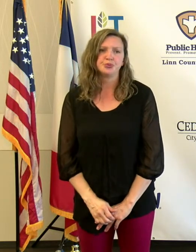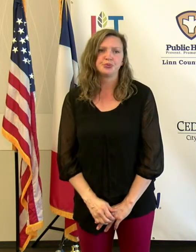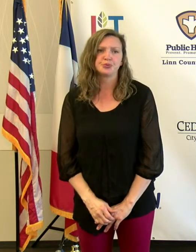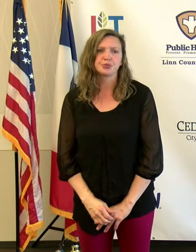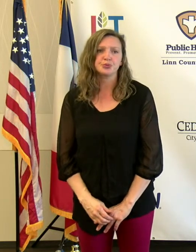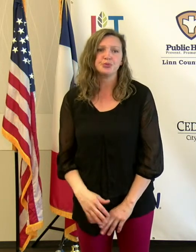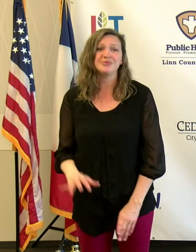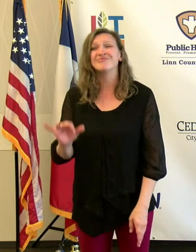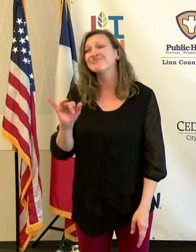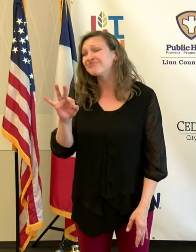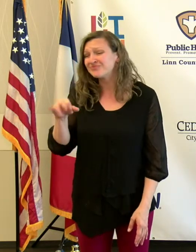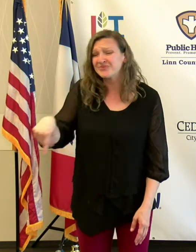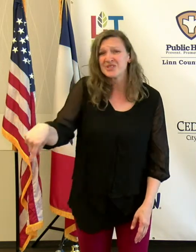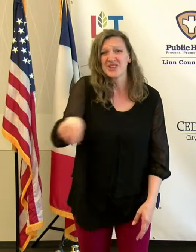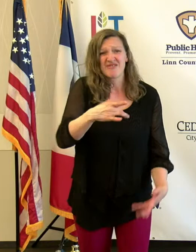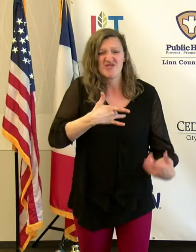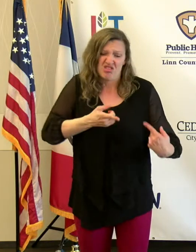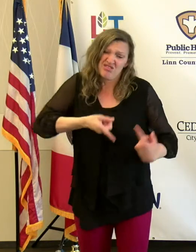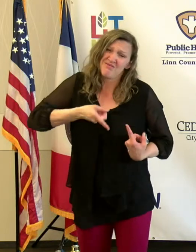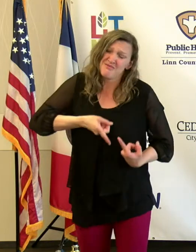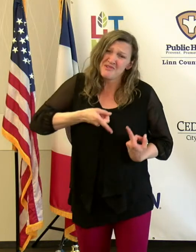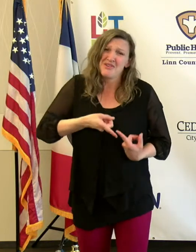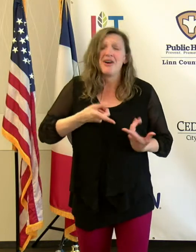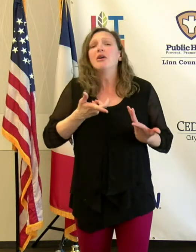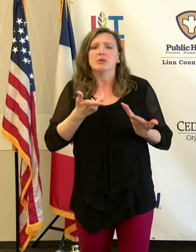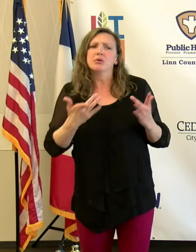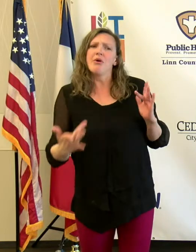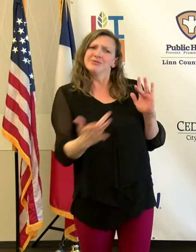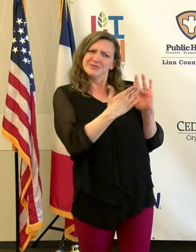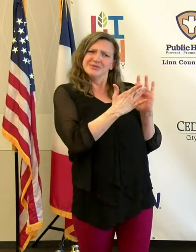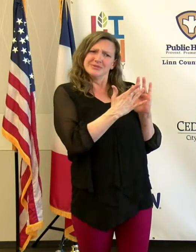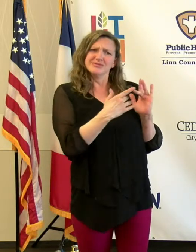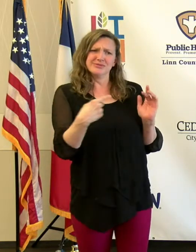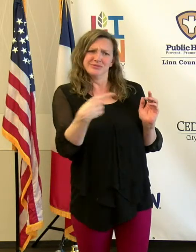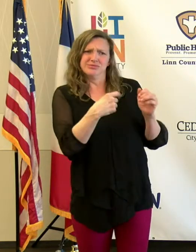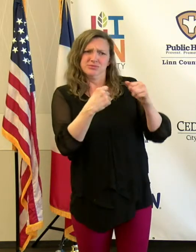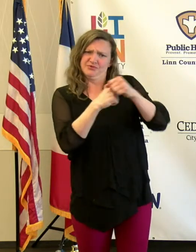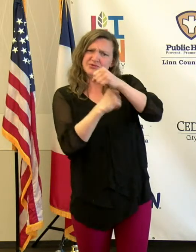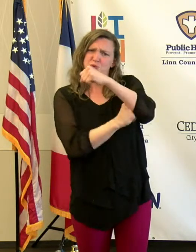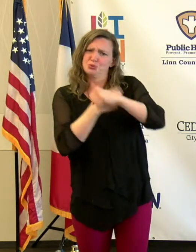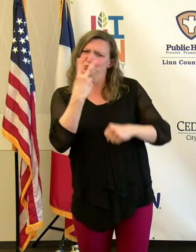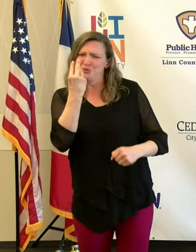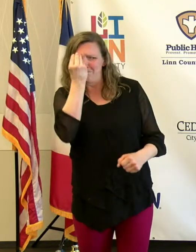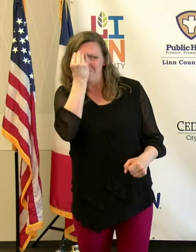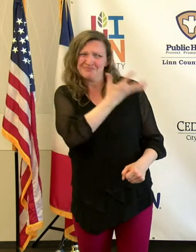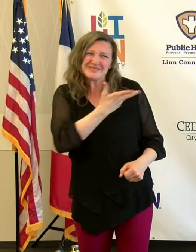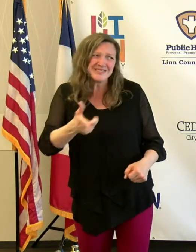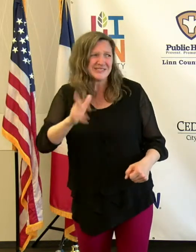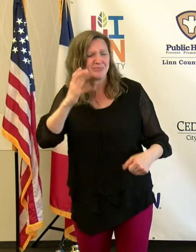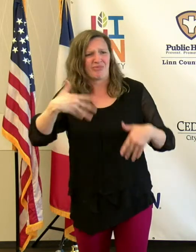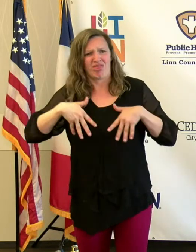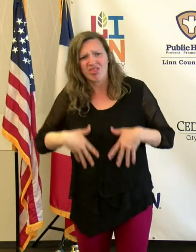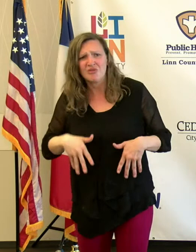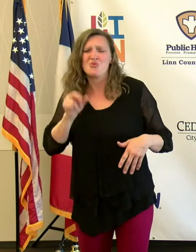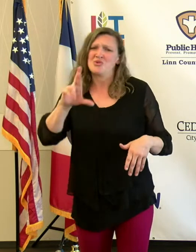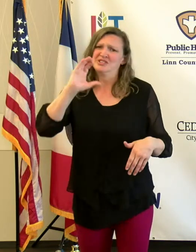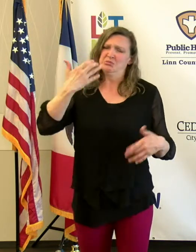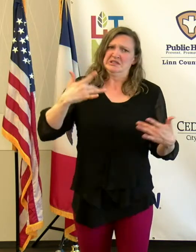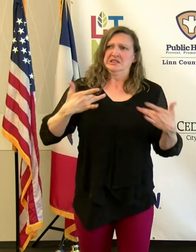staff if you're concerned about the mental health of your students. Foundation 2's crisis line can be reached at